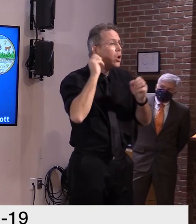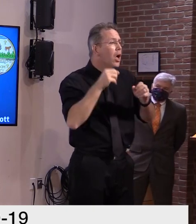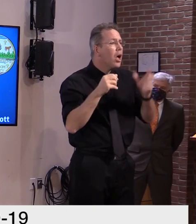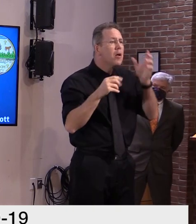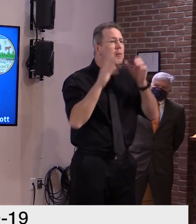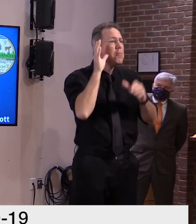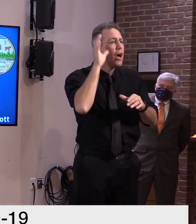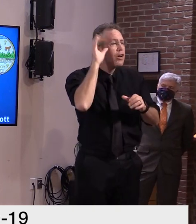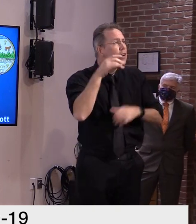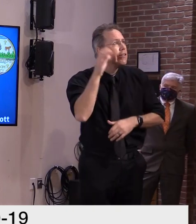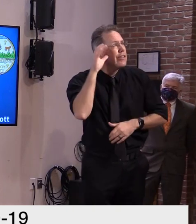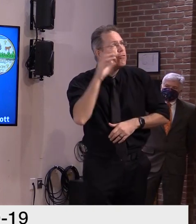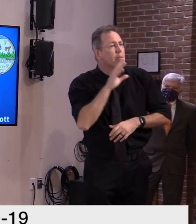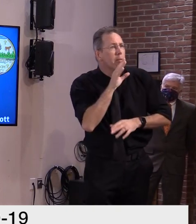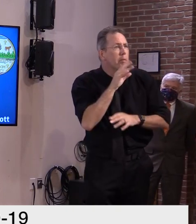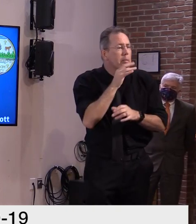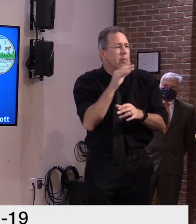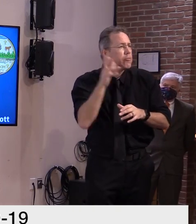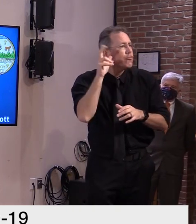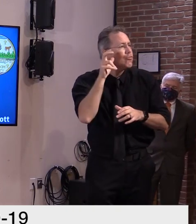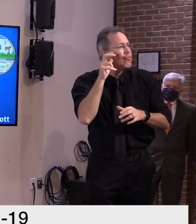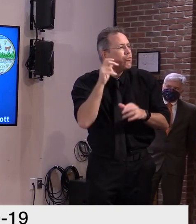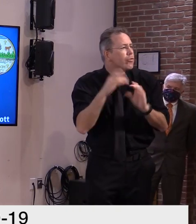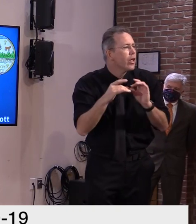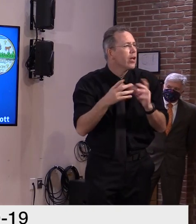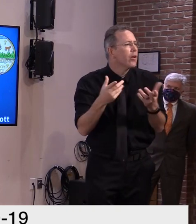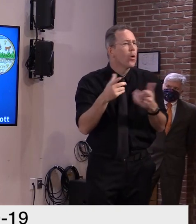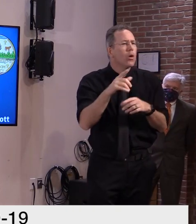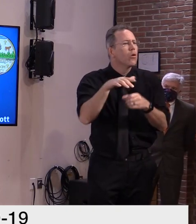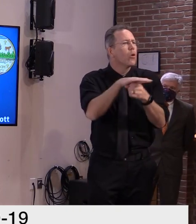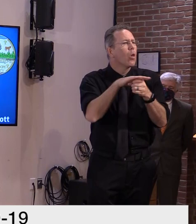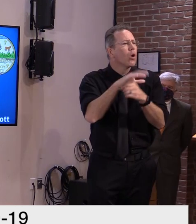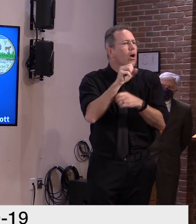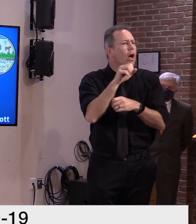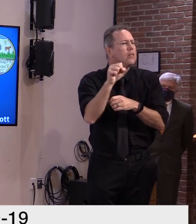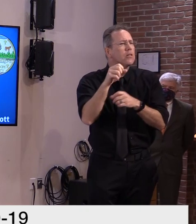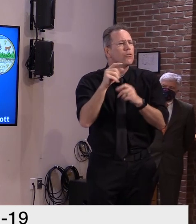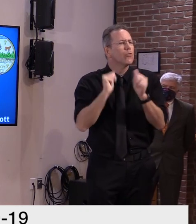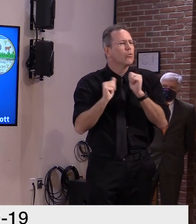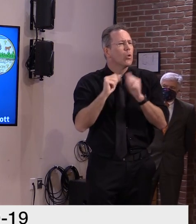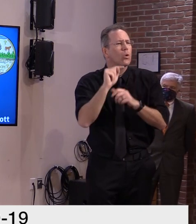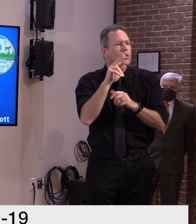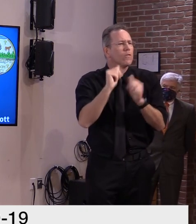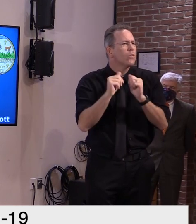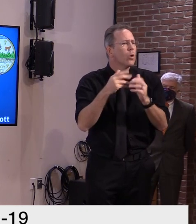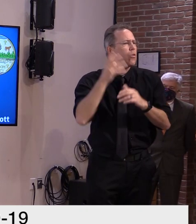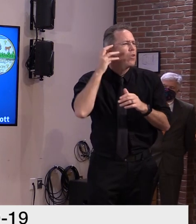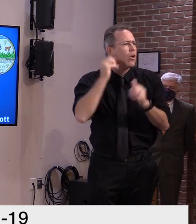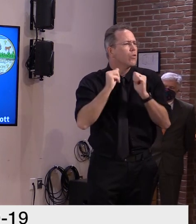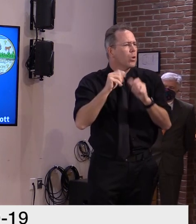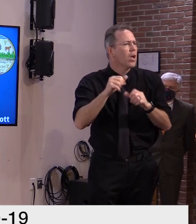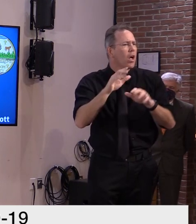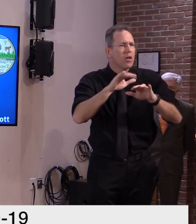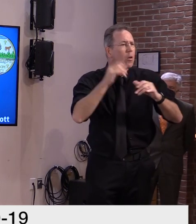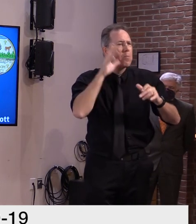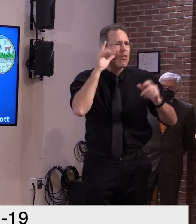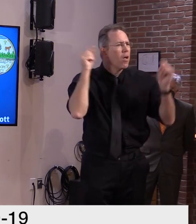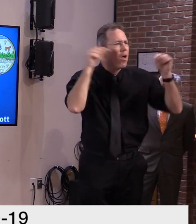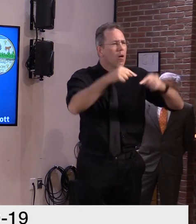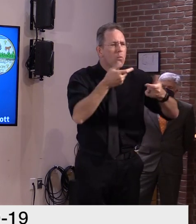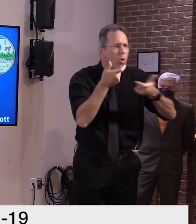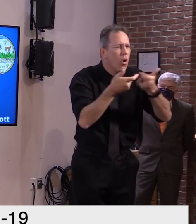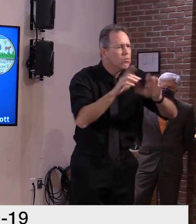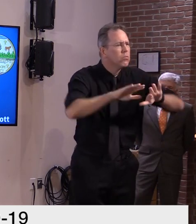local access channels have been providing that service throughout the fall because there have been limitations on the number of spectators allowed to attend